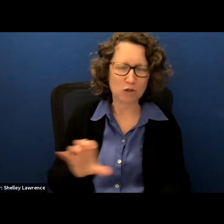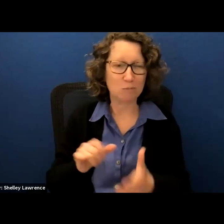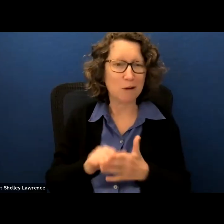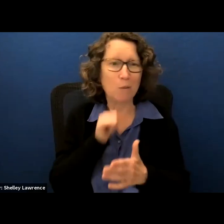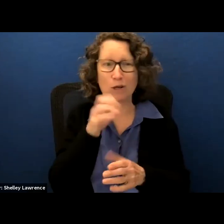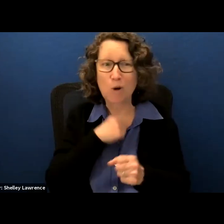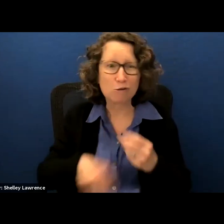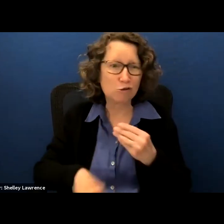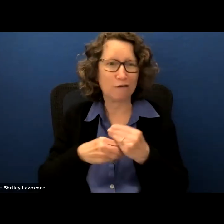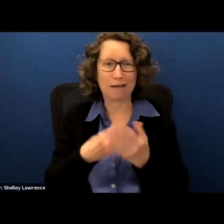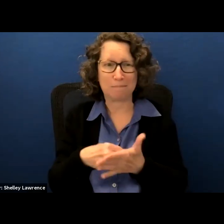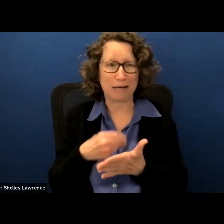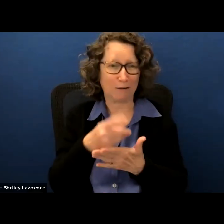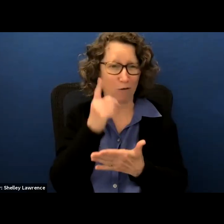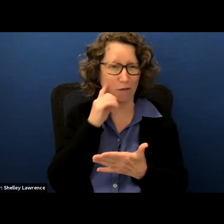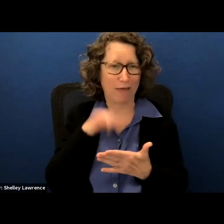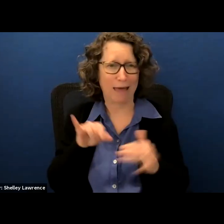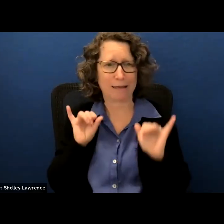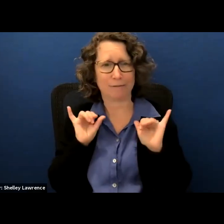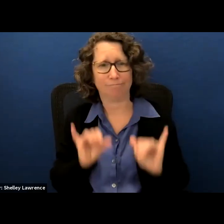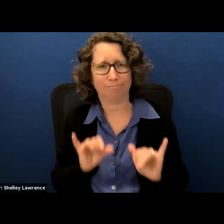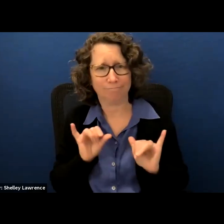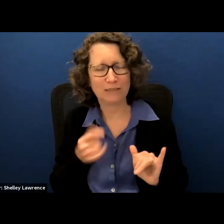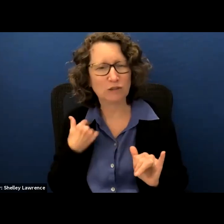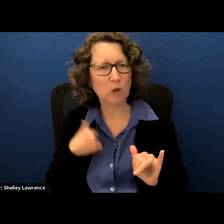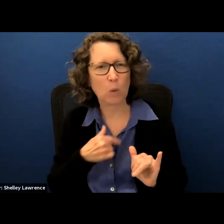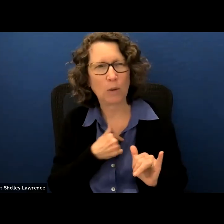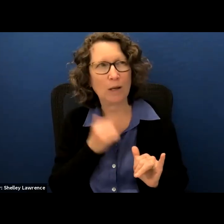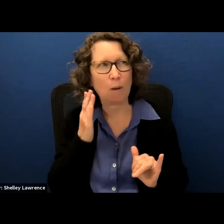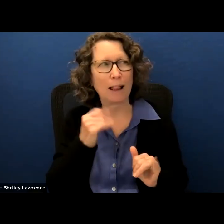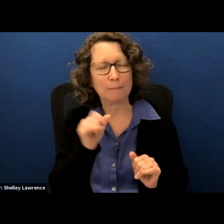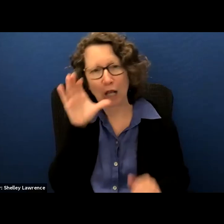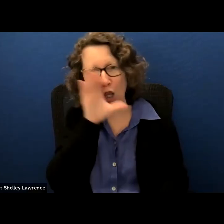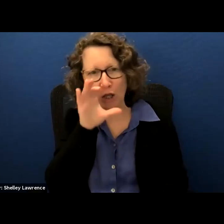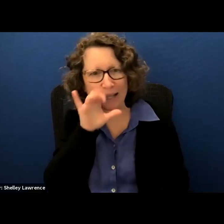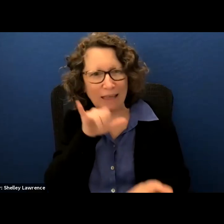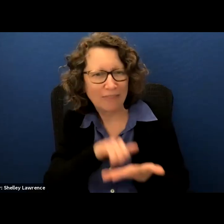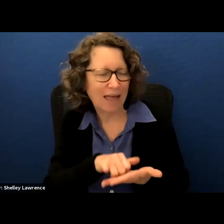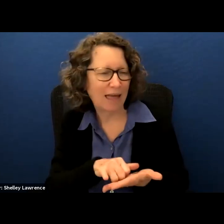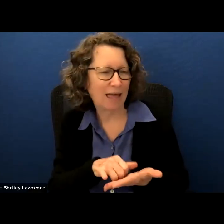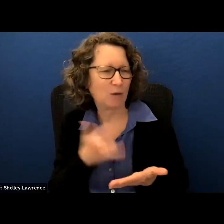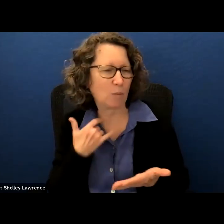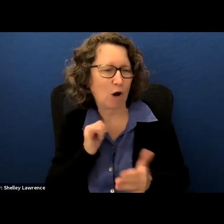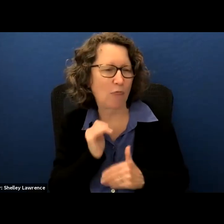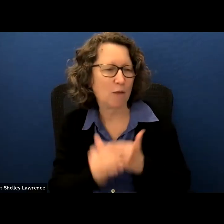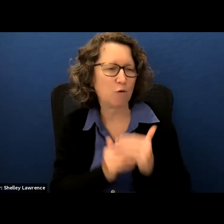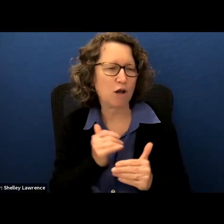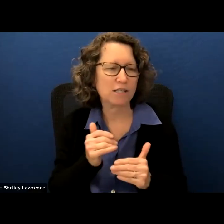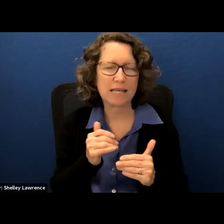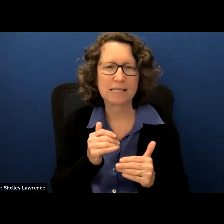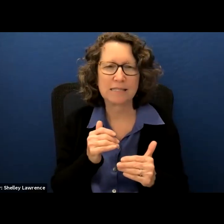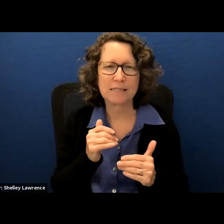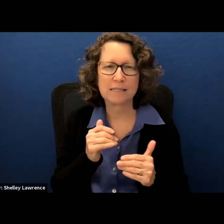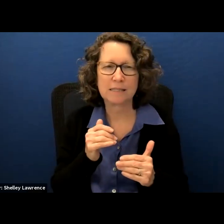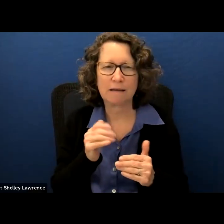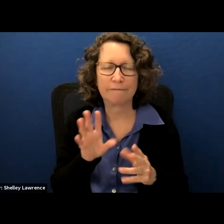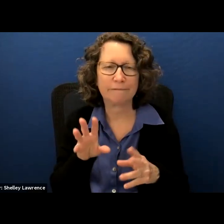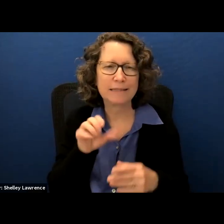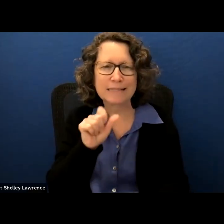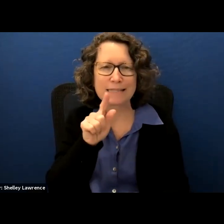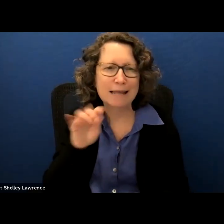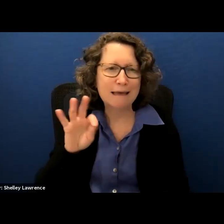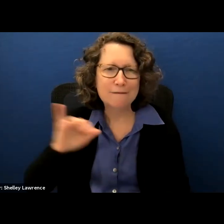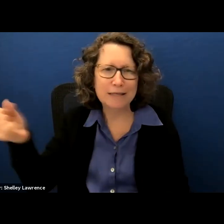receive additional funding for. So we are going to be looking at that. We are in the process of looking at staffing right now. We are